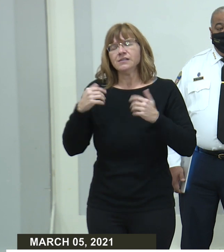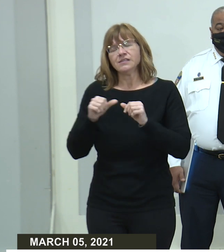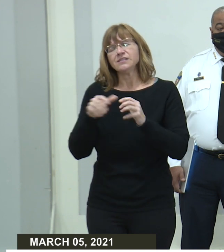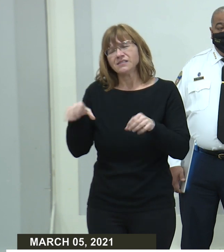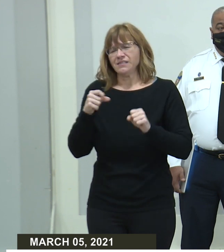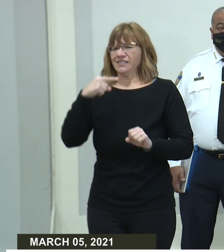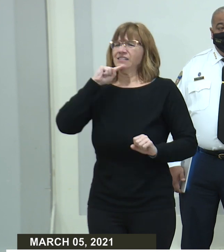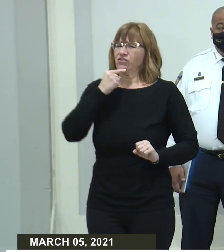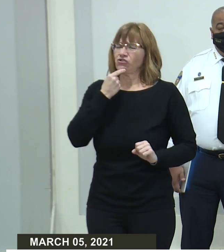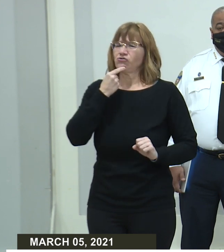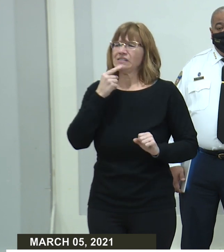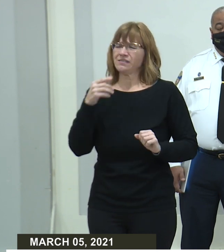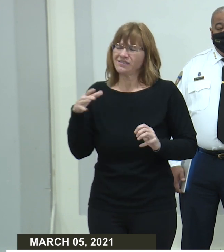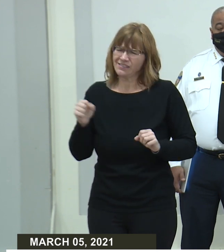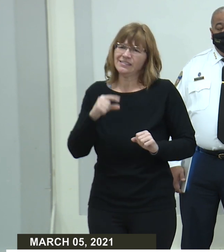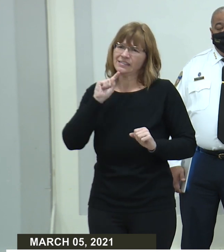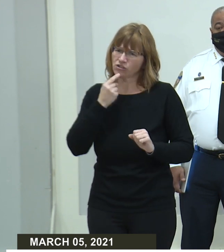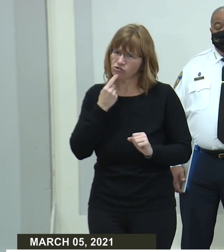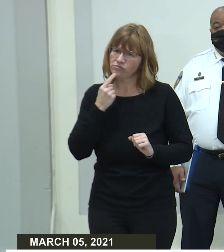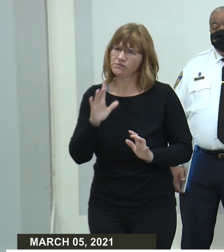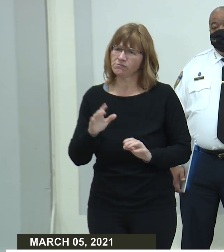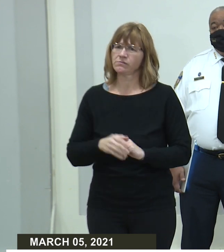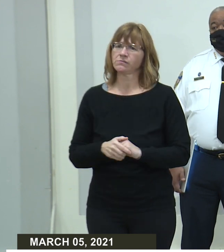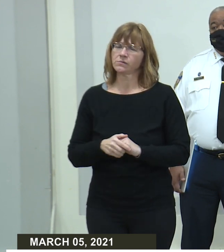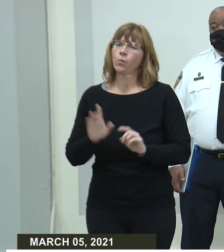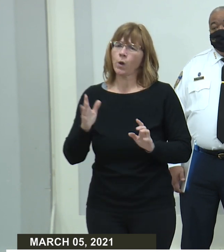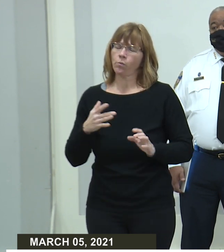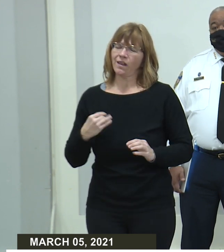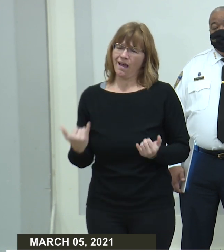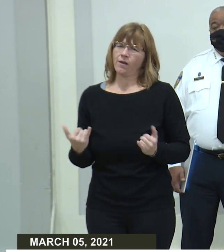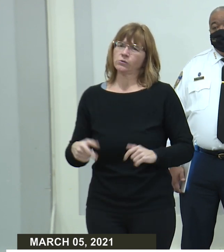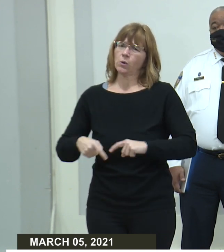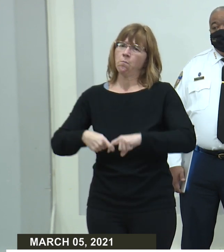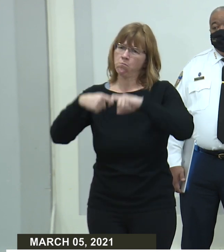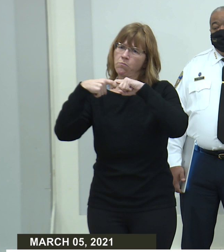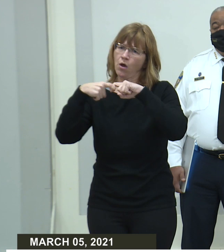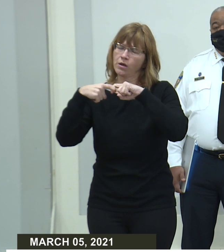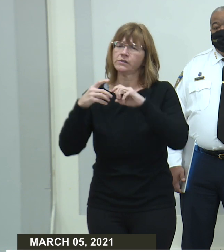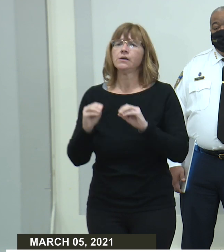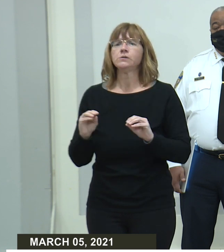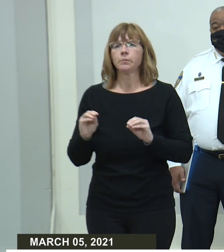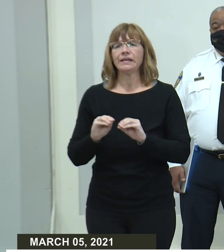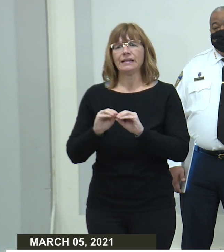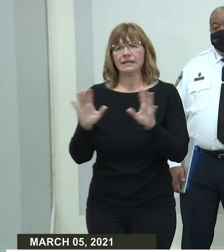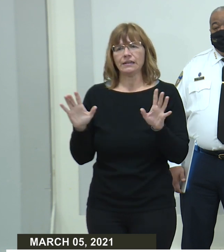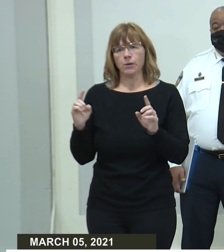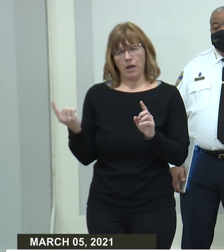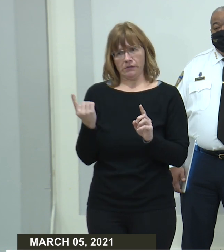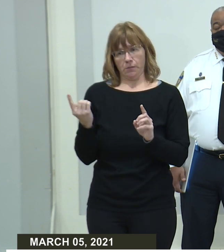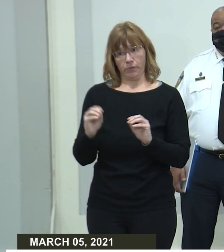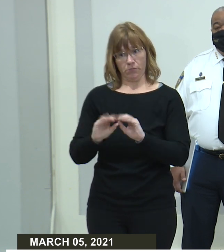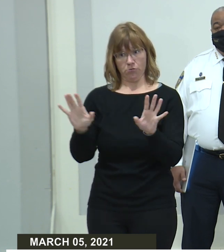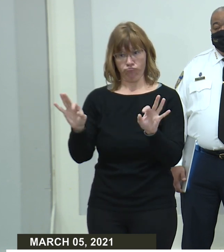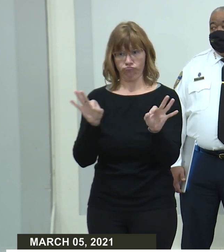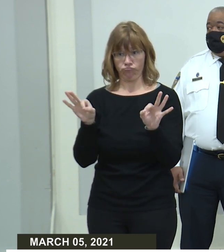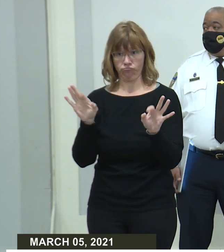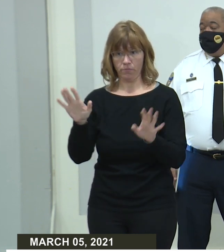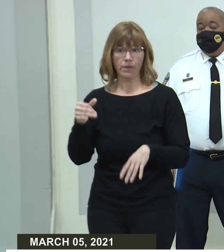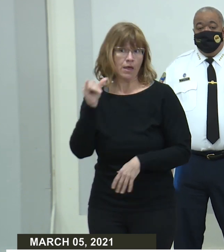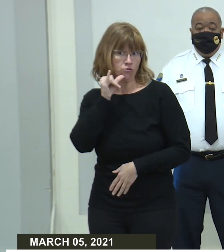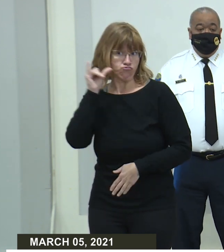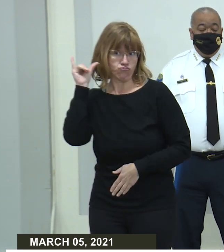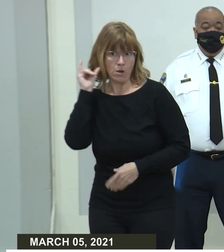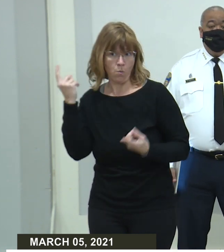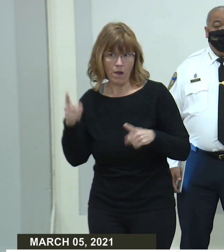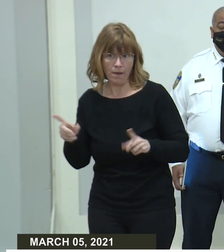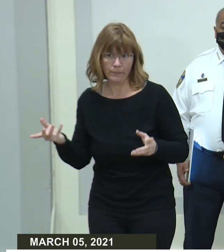COVID-19. Now, I want to pause here and speak very clearly about something. Yesterday, we had 2